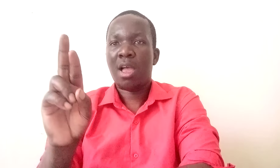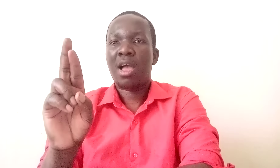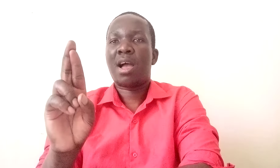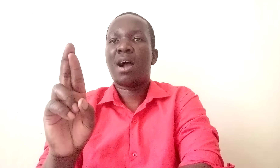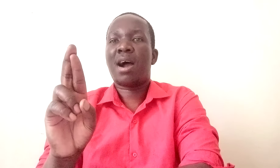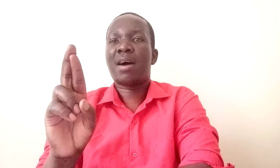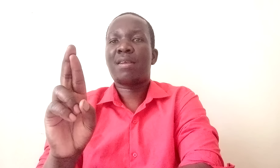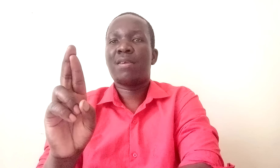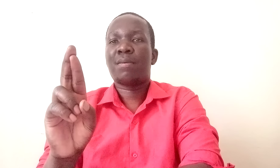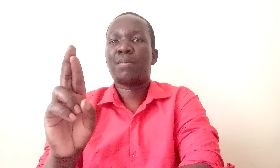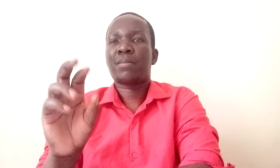R,